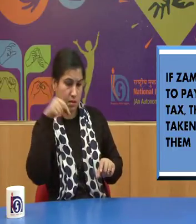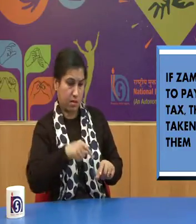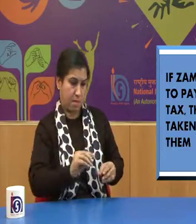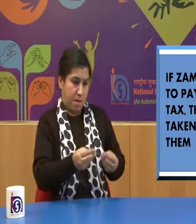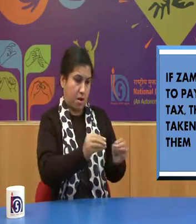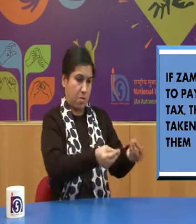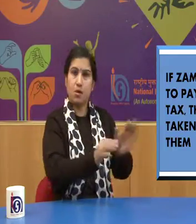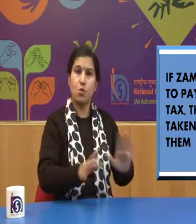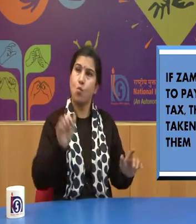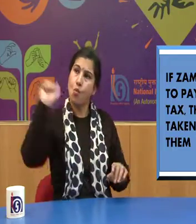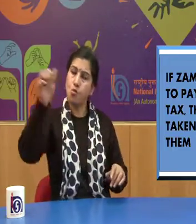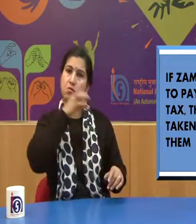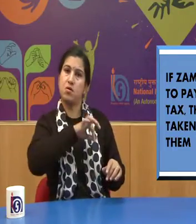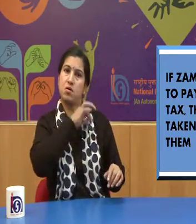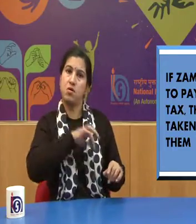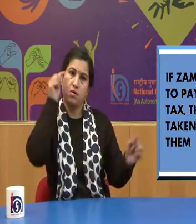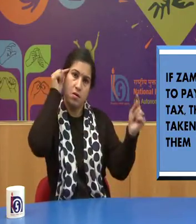or farmers